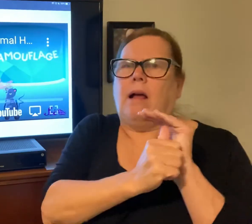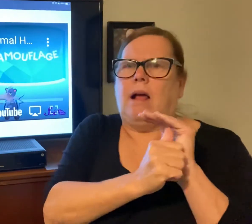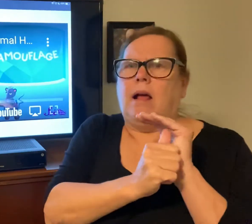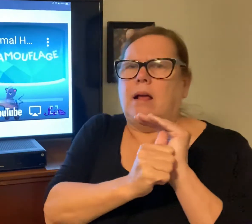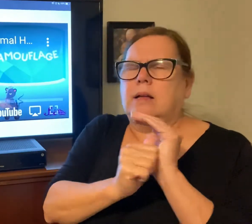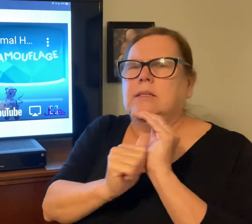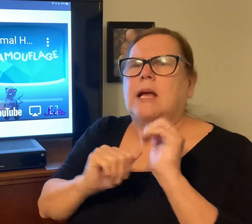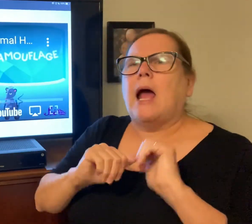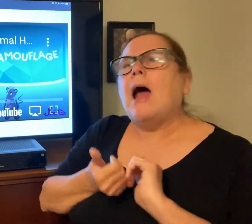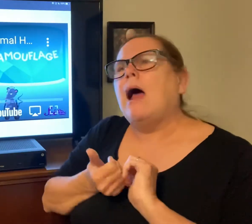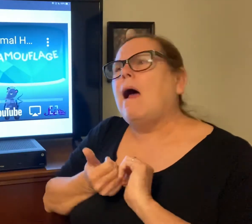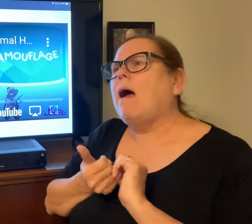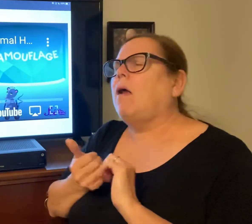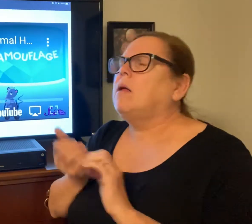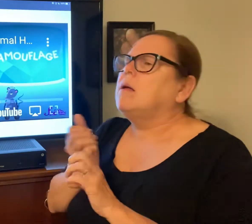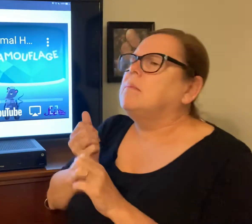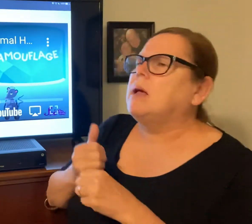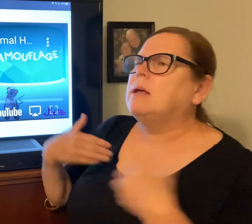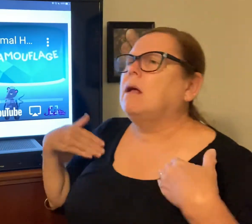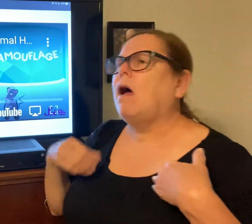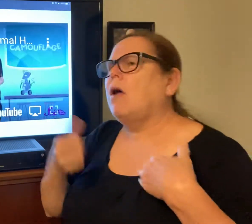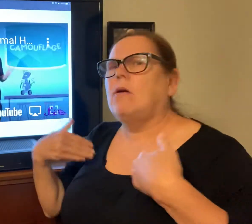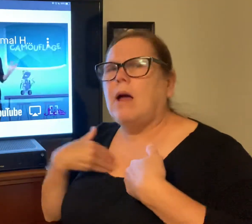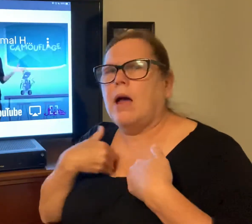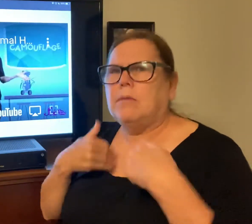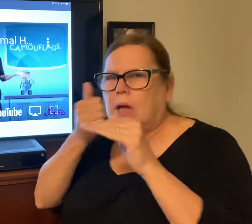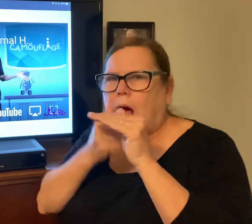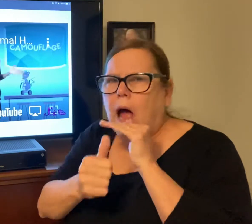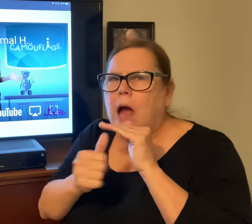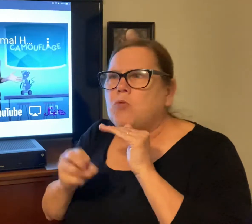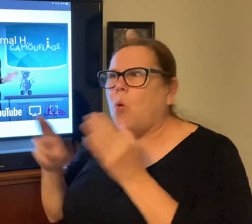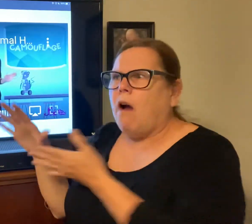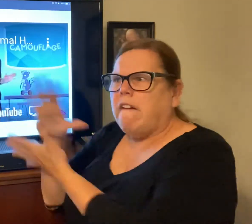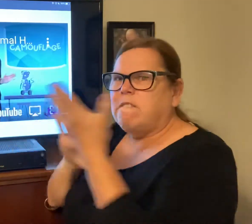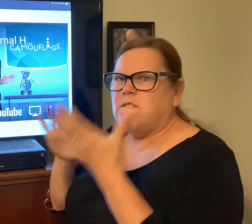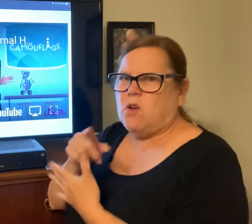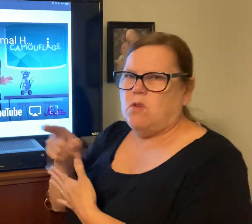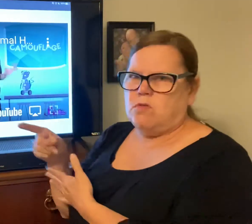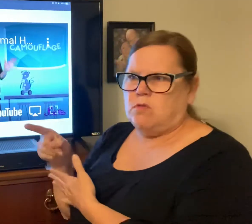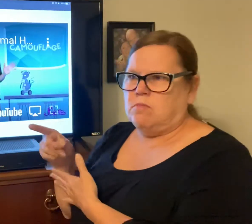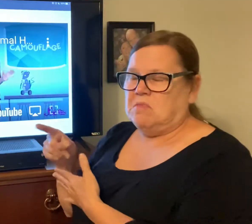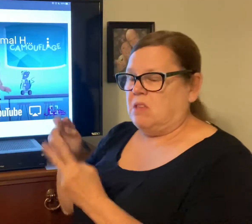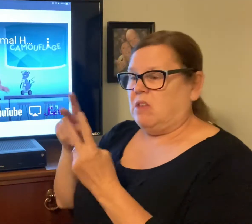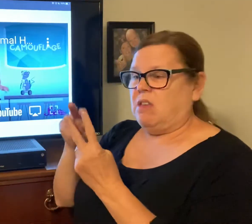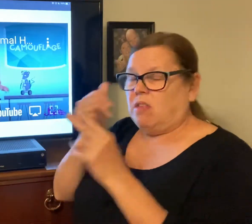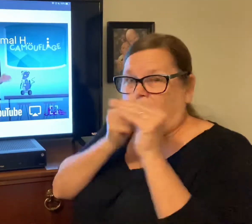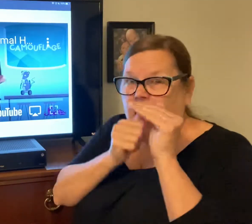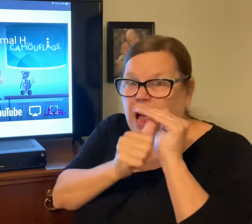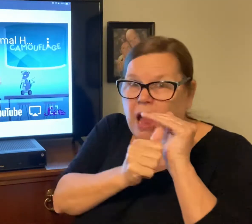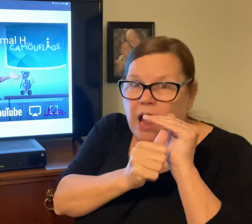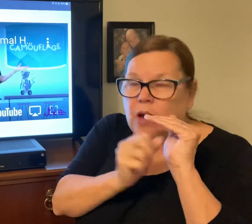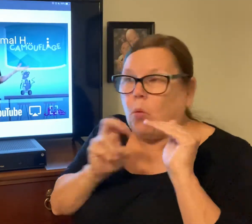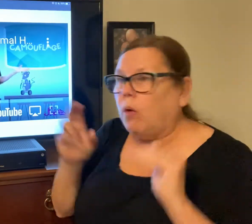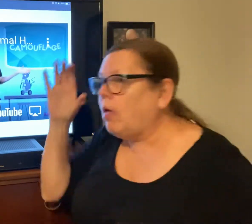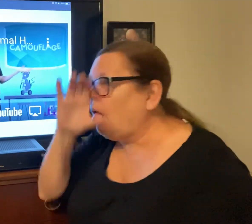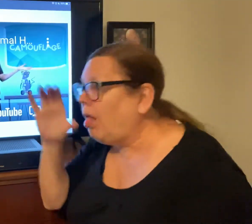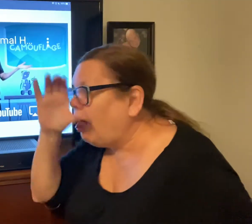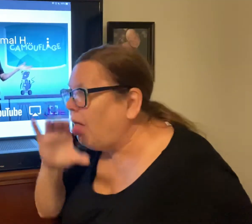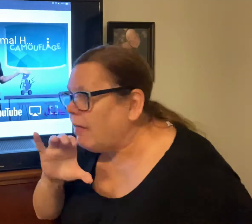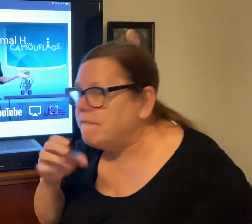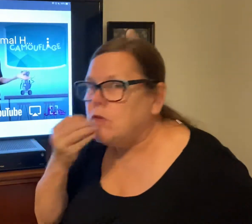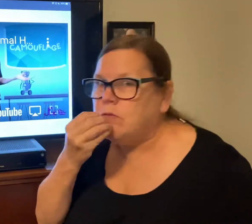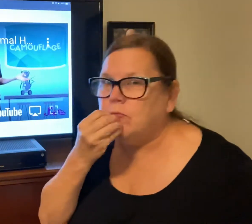to confuse or hide from other animals. Since lots of different animals are either hiding or seeking, there are lots of different